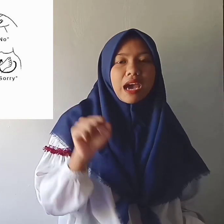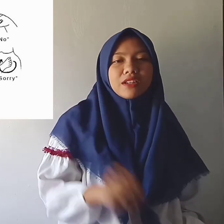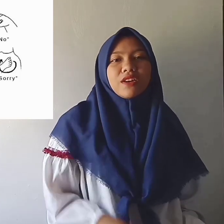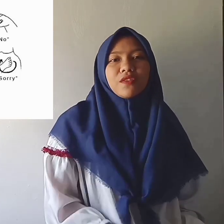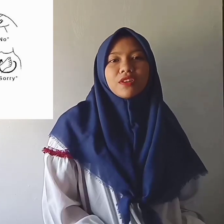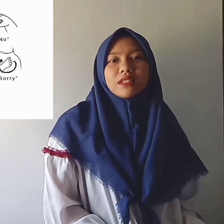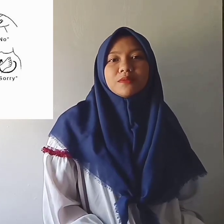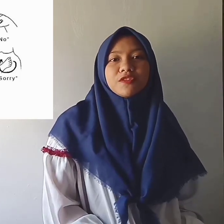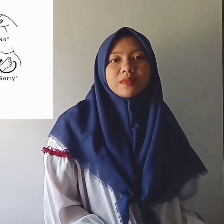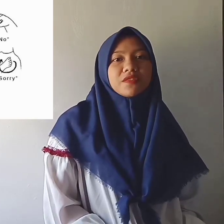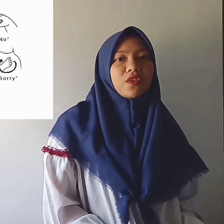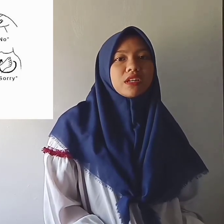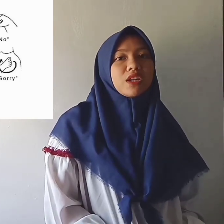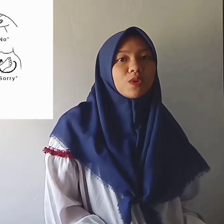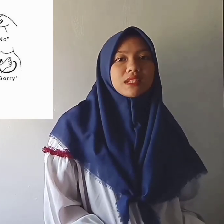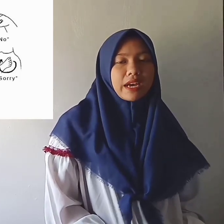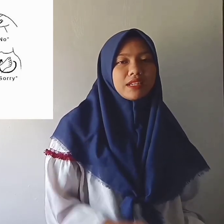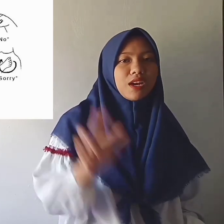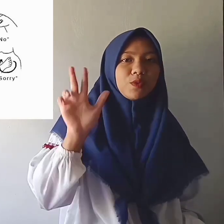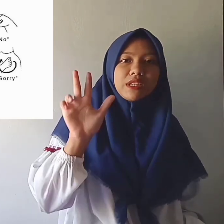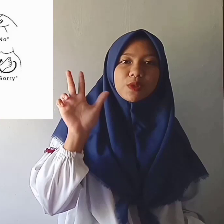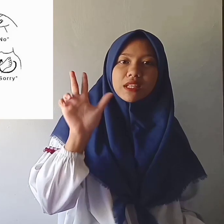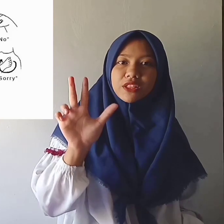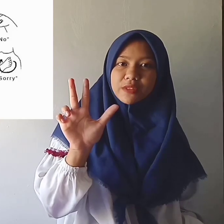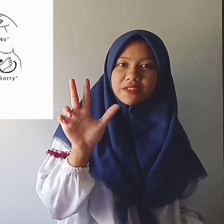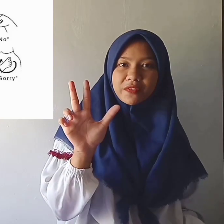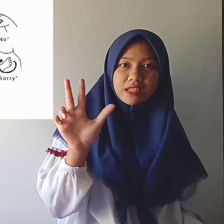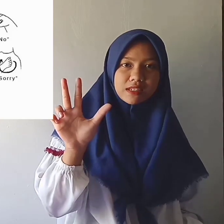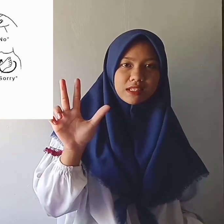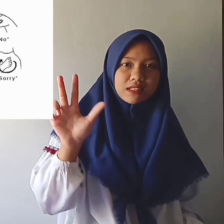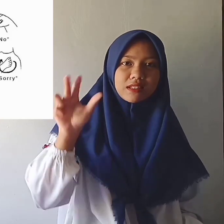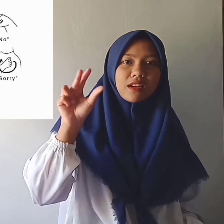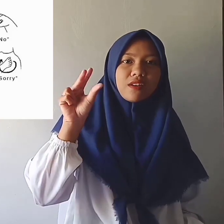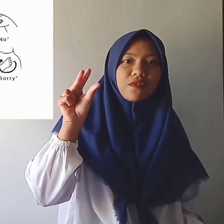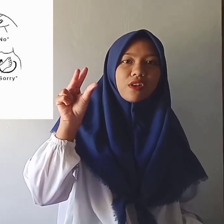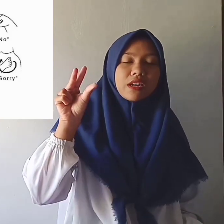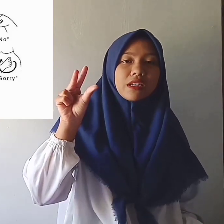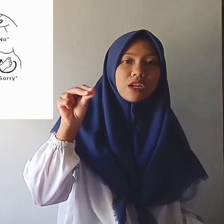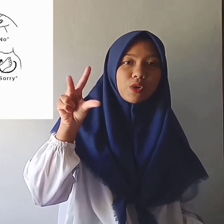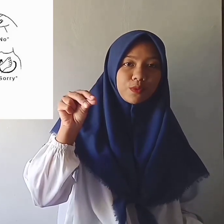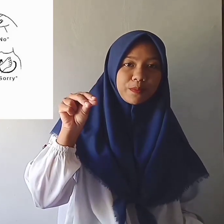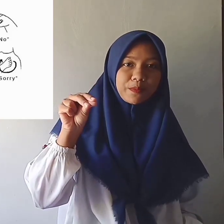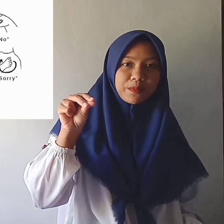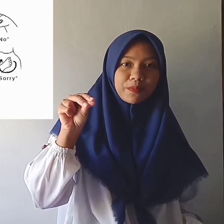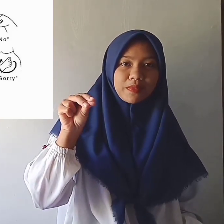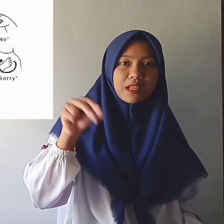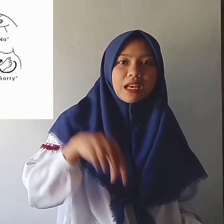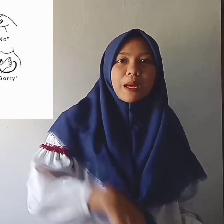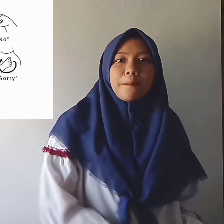And for the movement for no sign, we use 3 fingers for no.